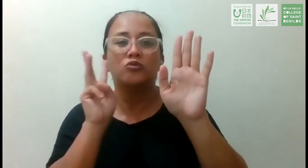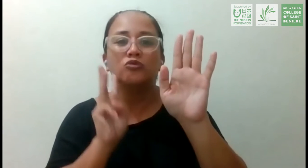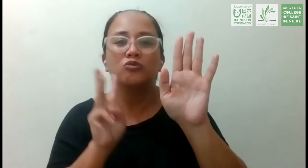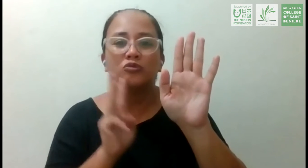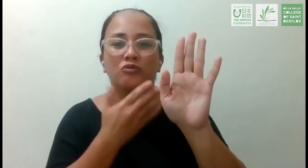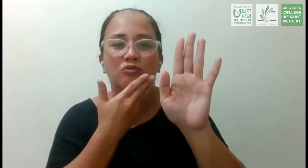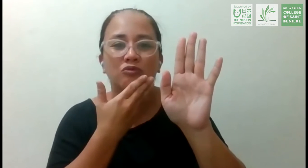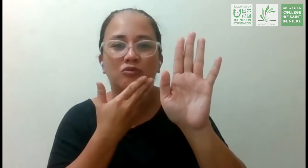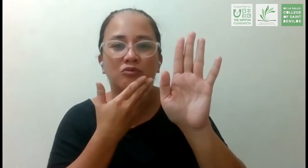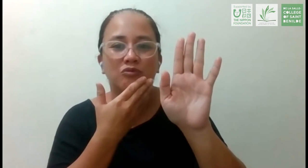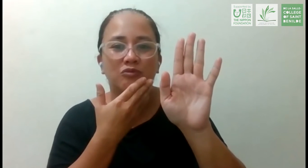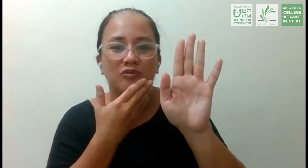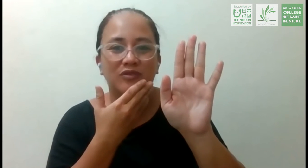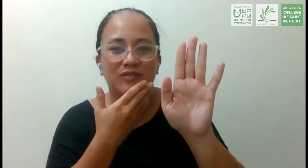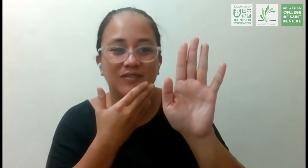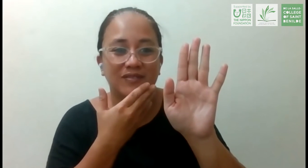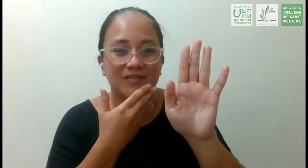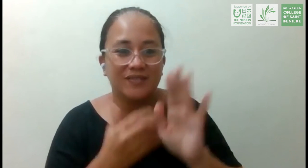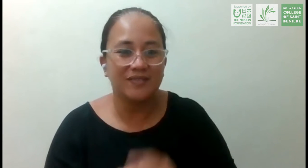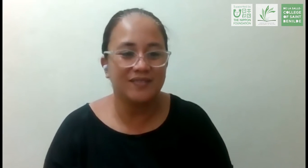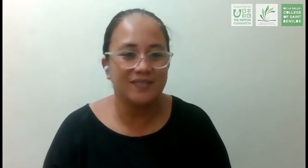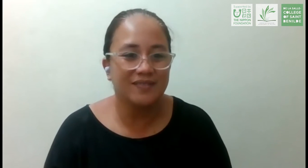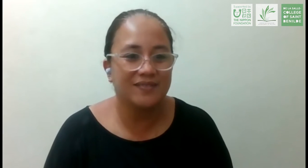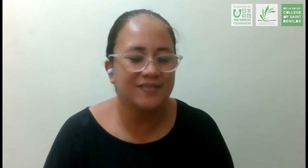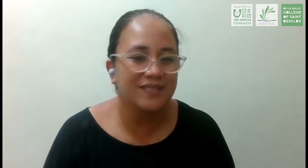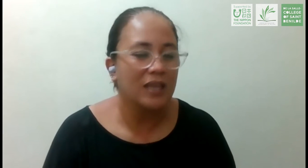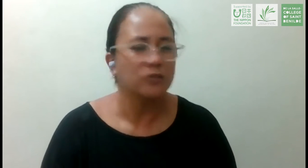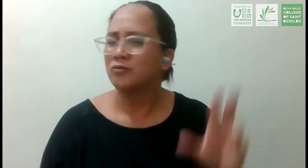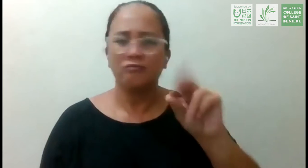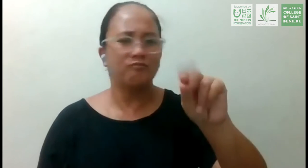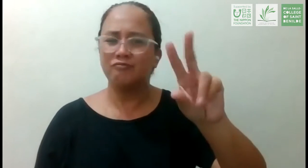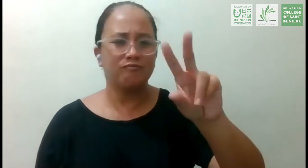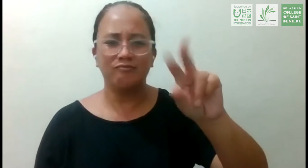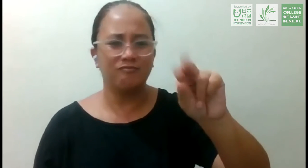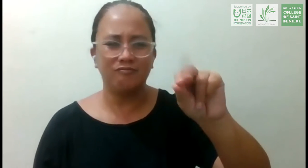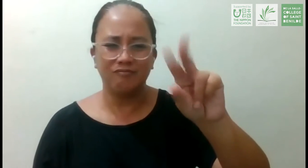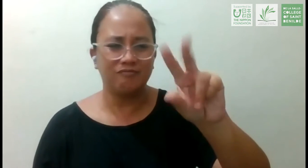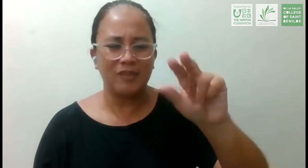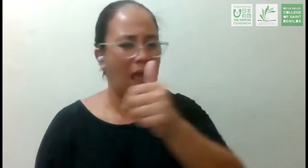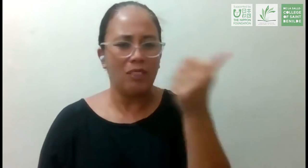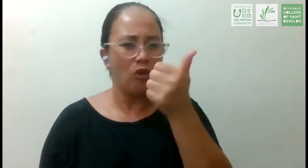indicating small to big. No, it's the other way around.